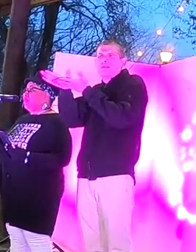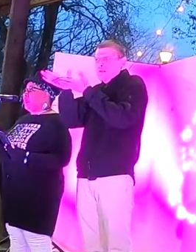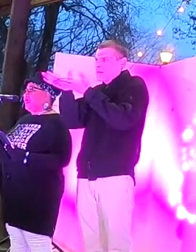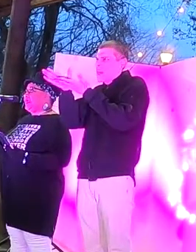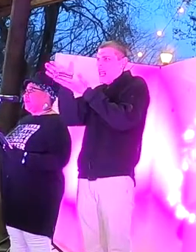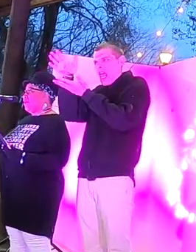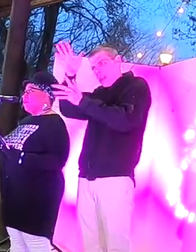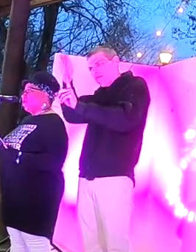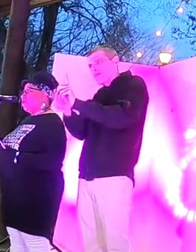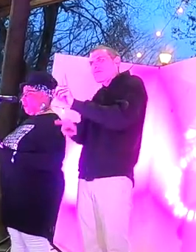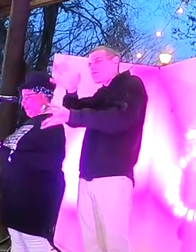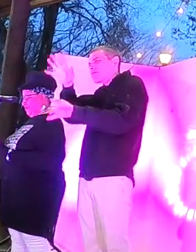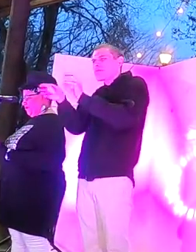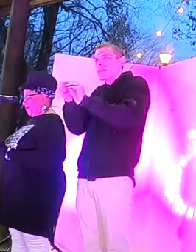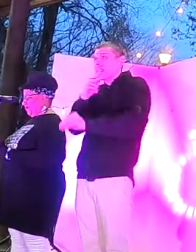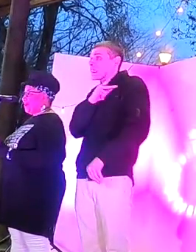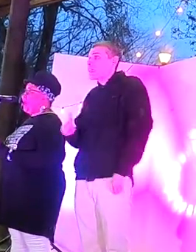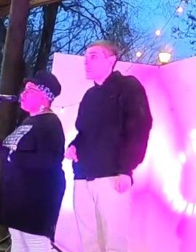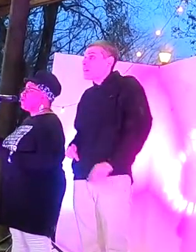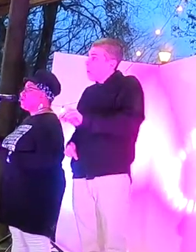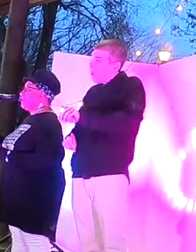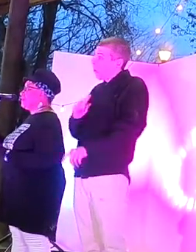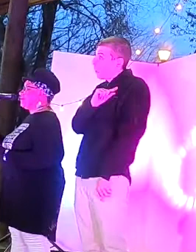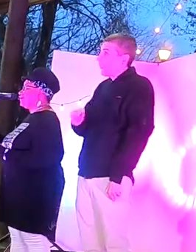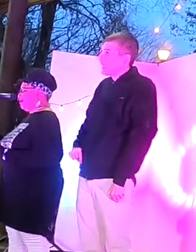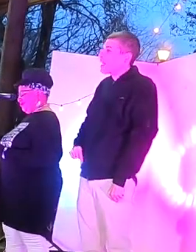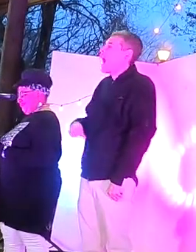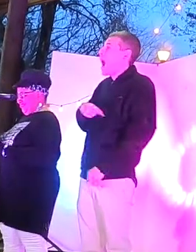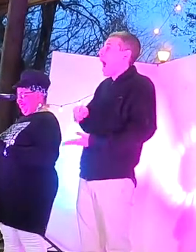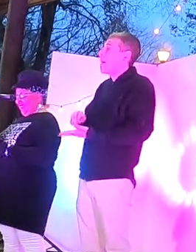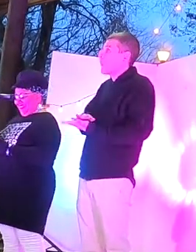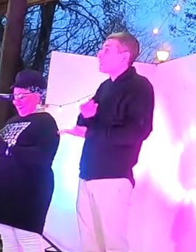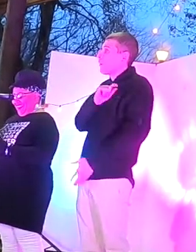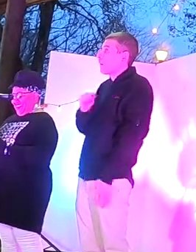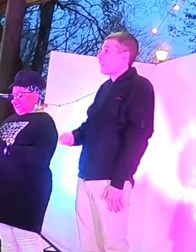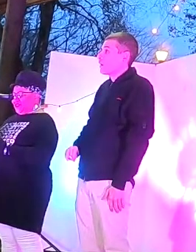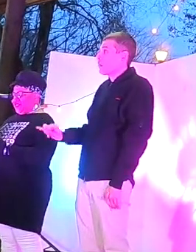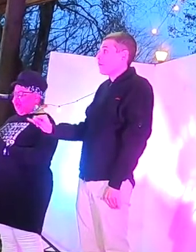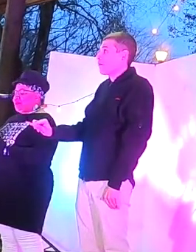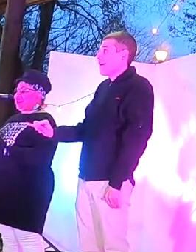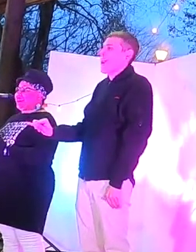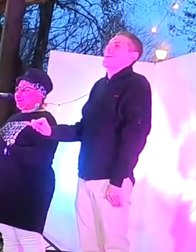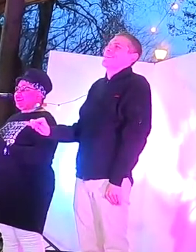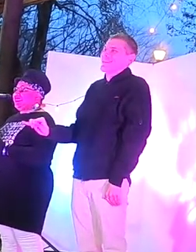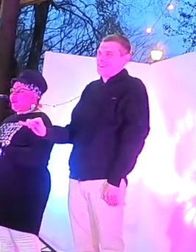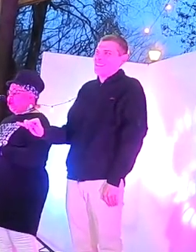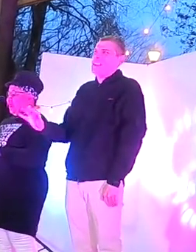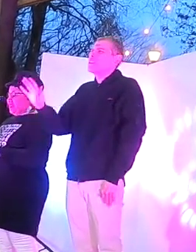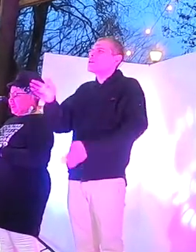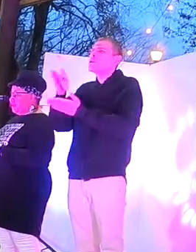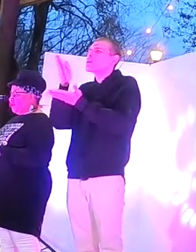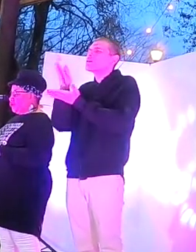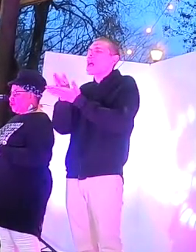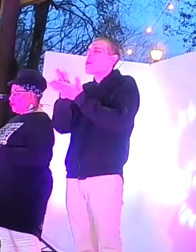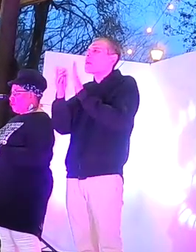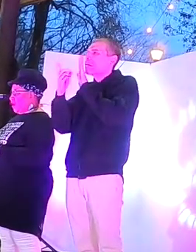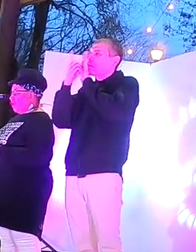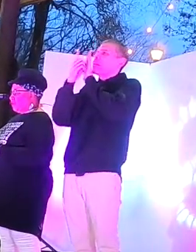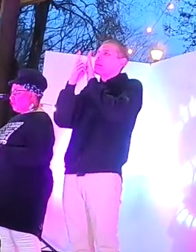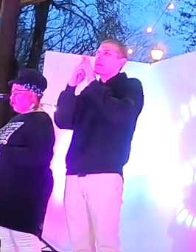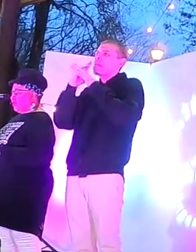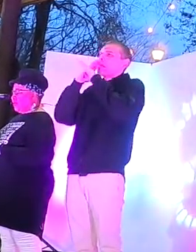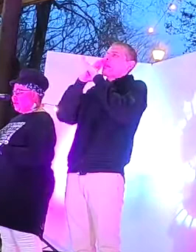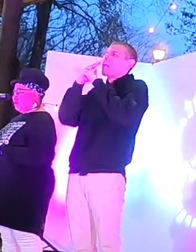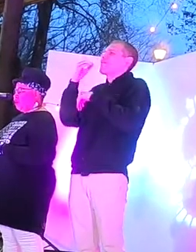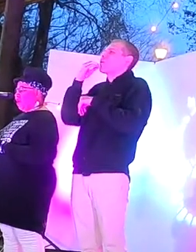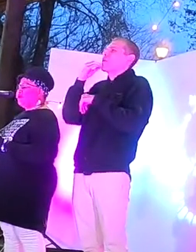pound of you king or queen. I wrote queen. So stop dieting and waiting to pursue all